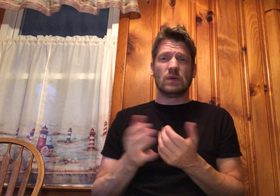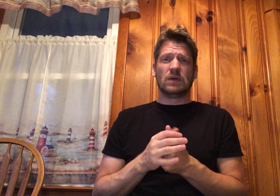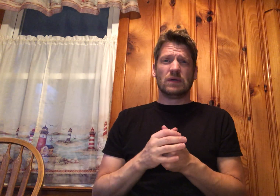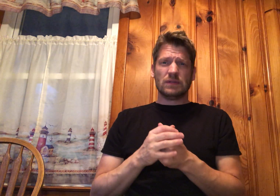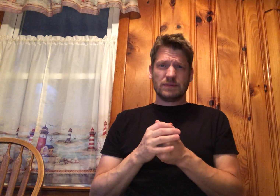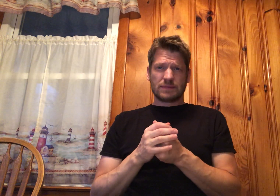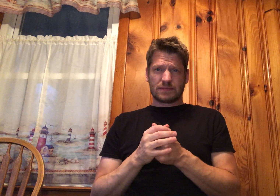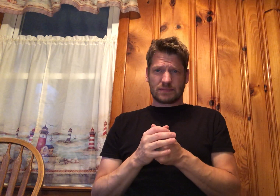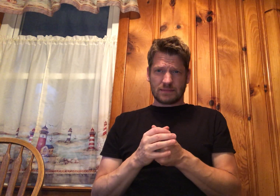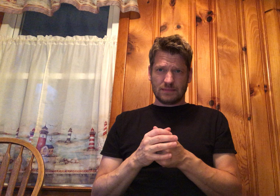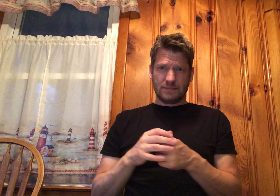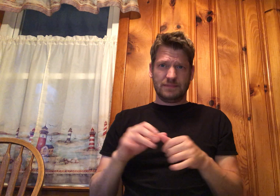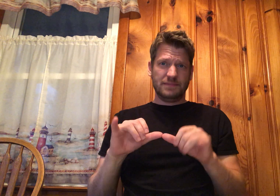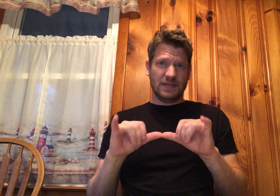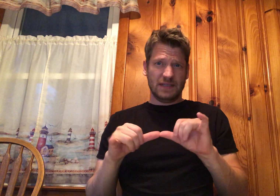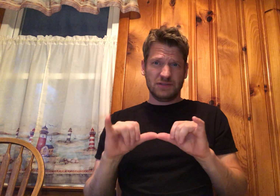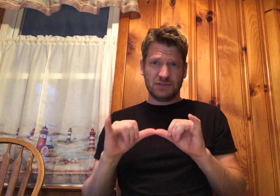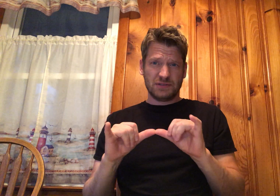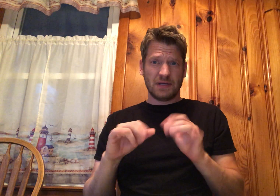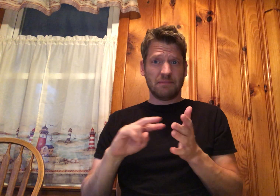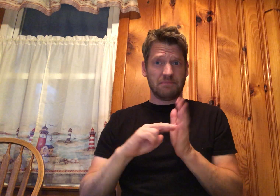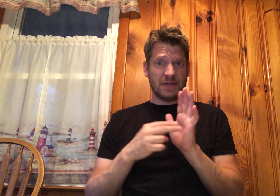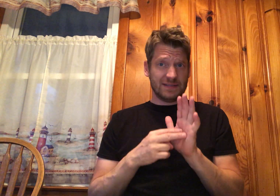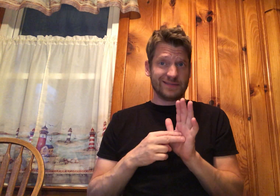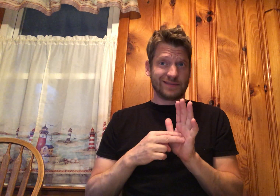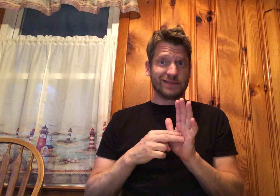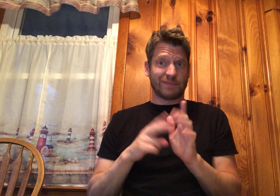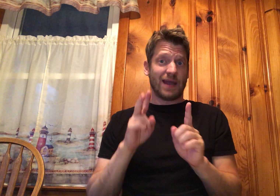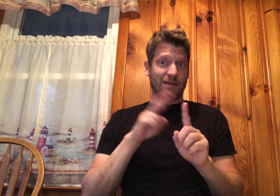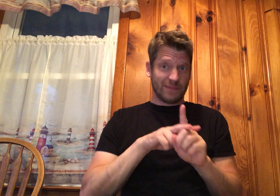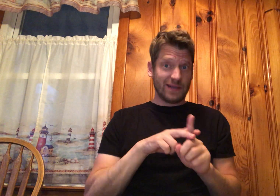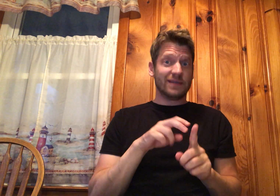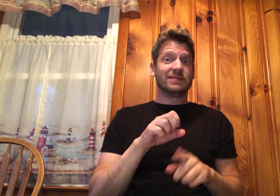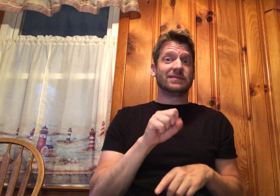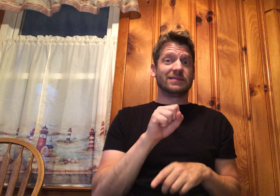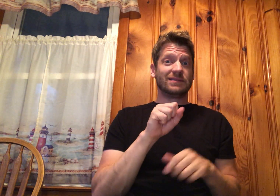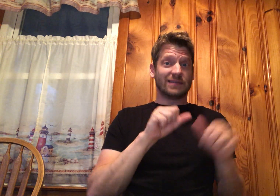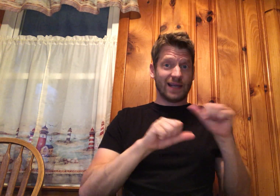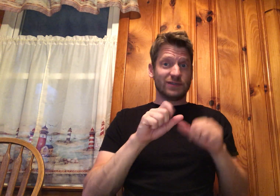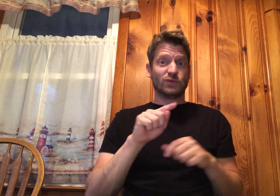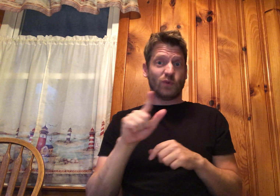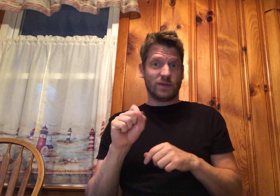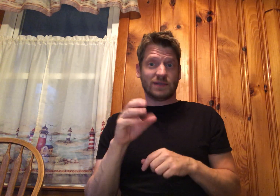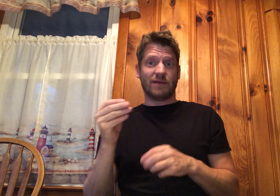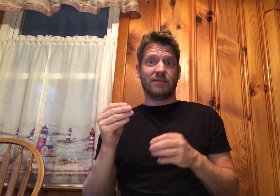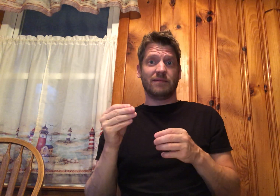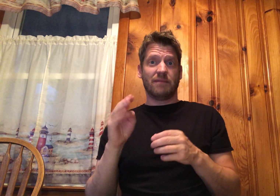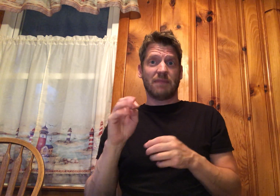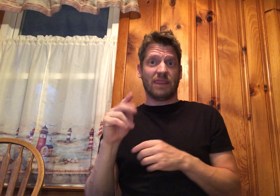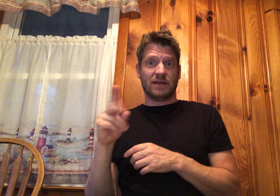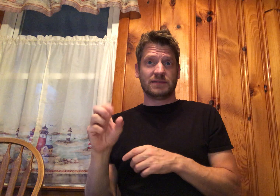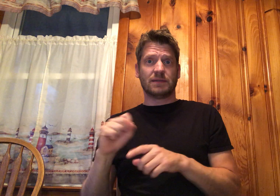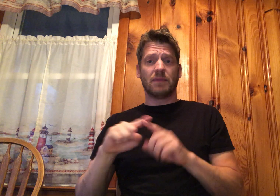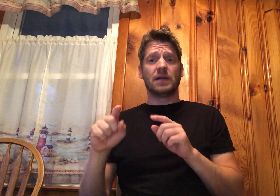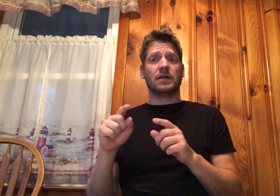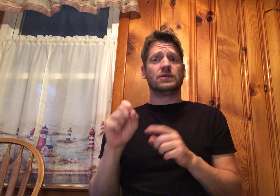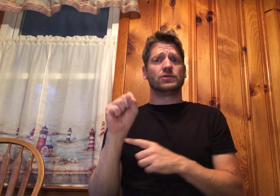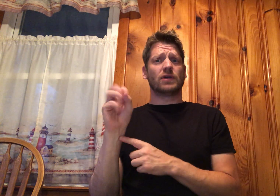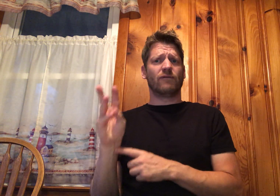So engineering means it is an application of science, tools and methods. And what about the software engineering? Software engineering